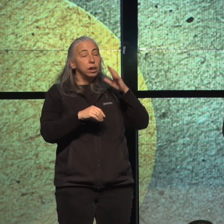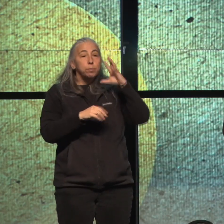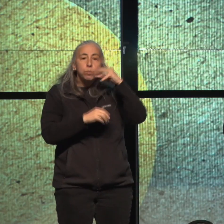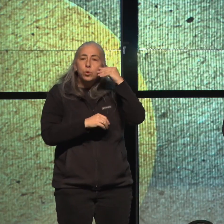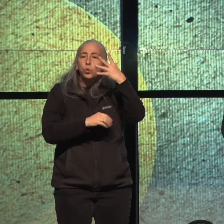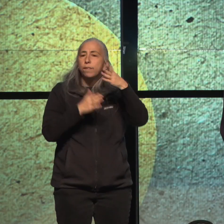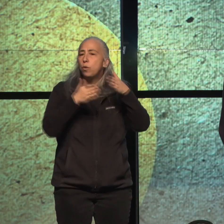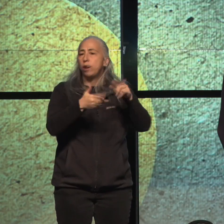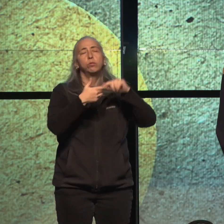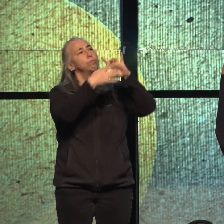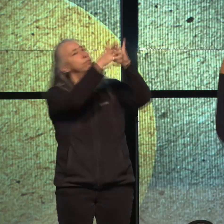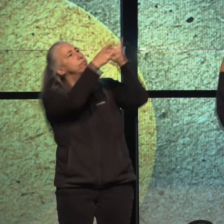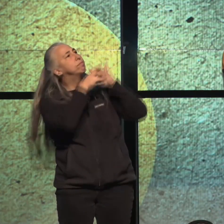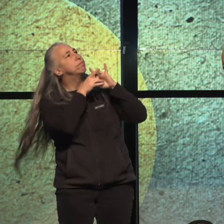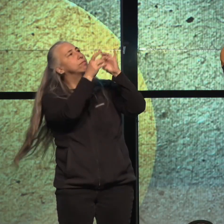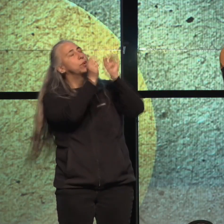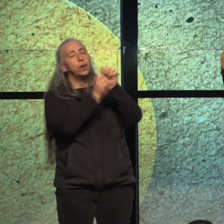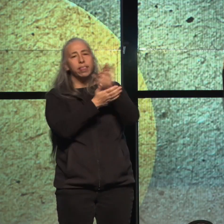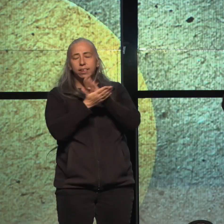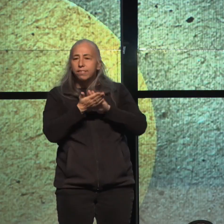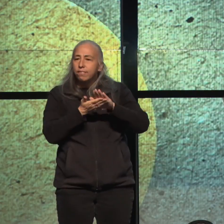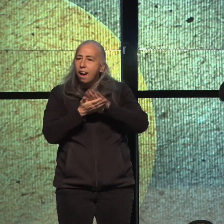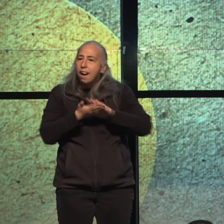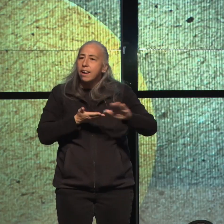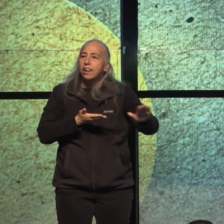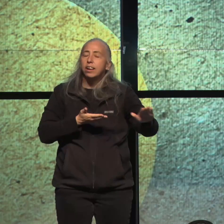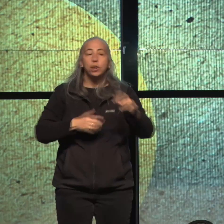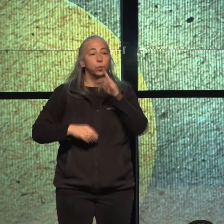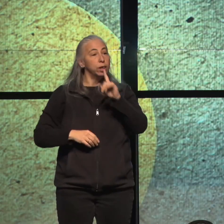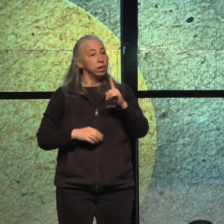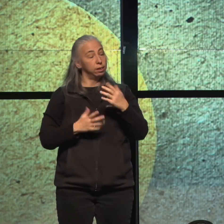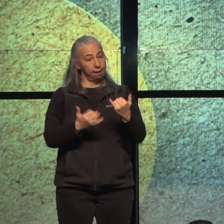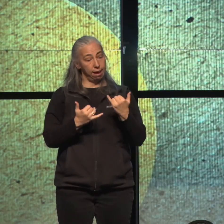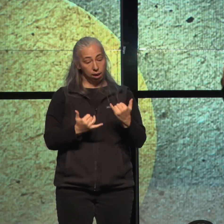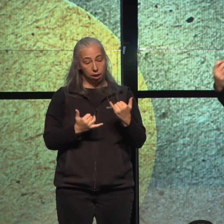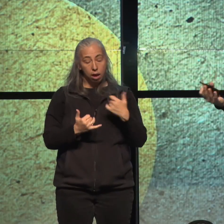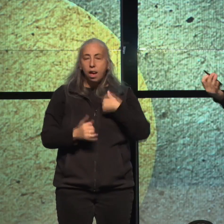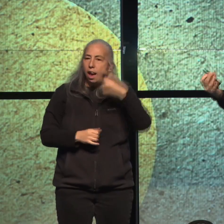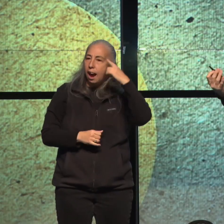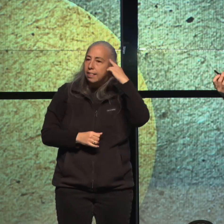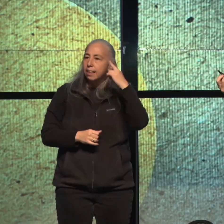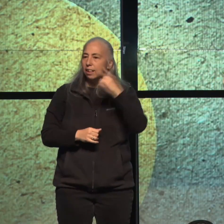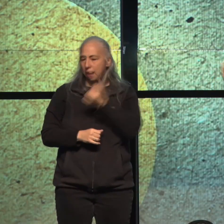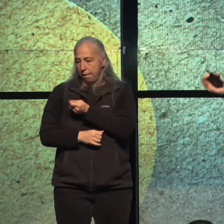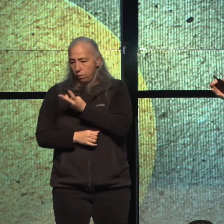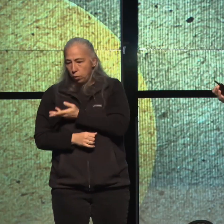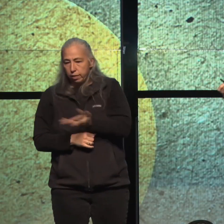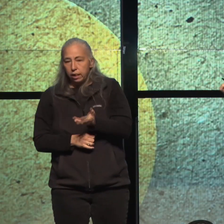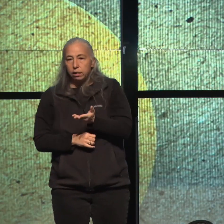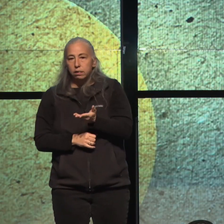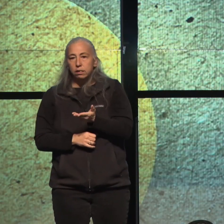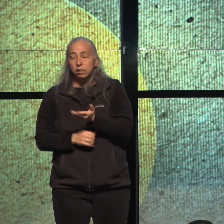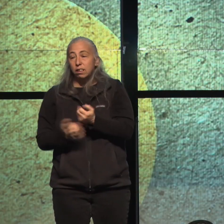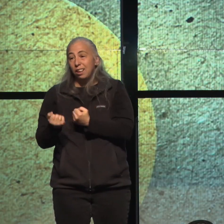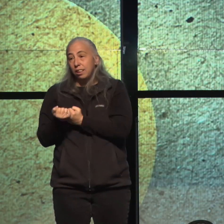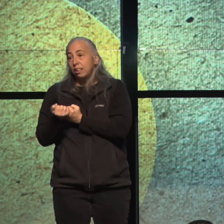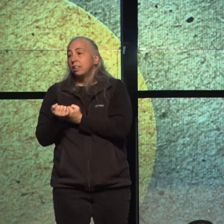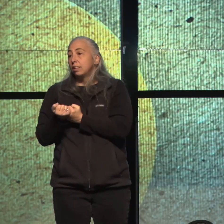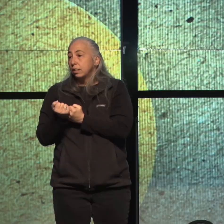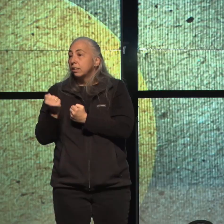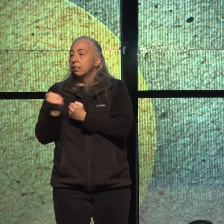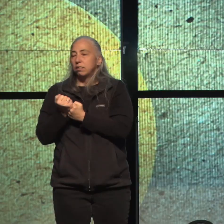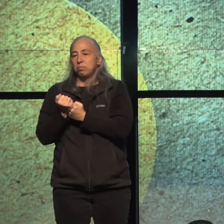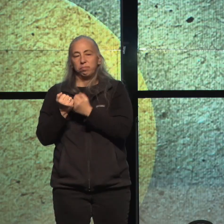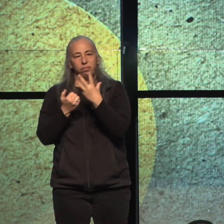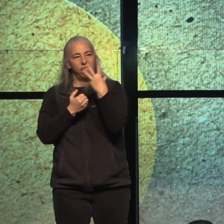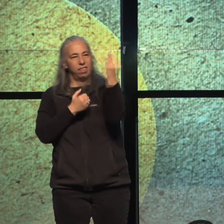divine. But today I just want to focus on a couple of things that I think have promoted exclusion. I